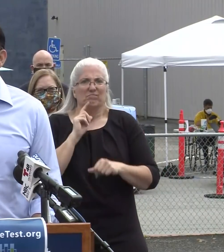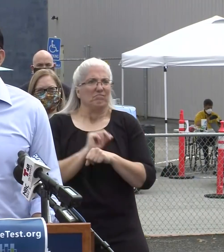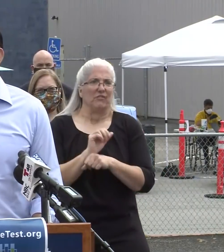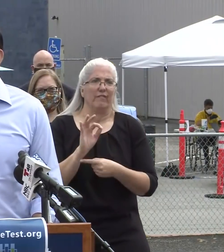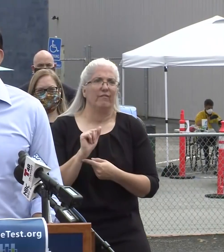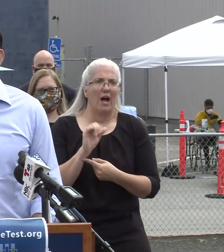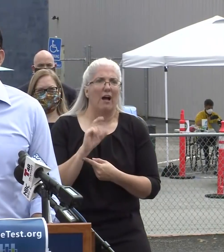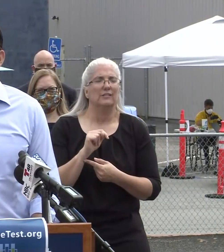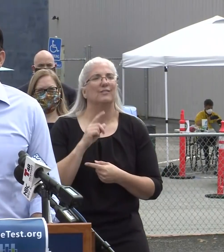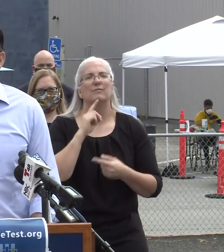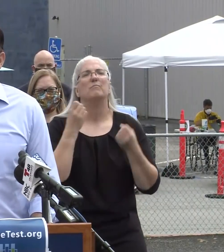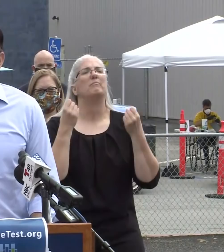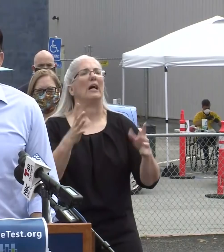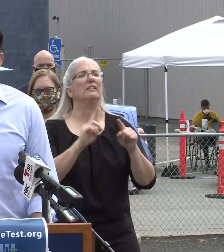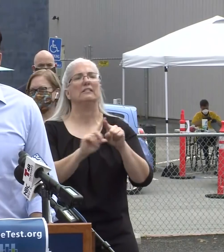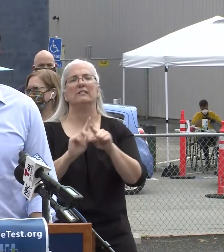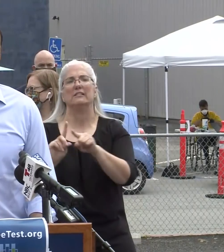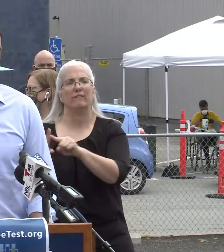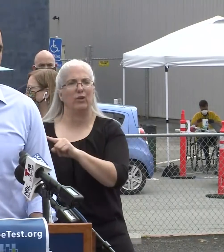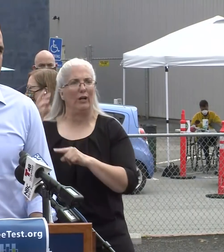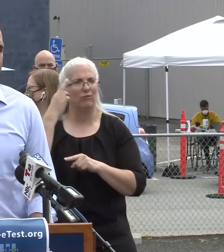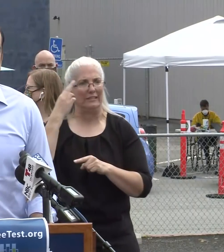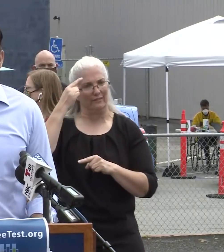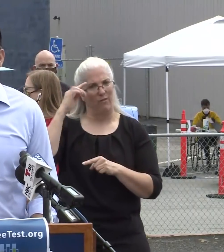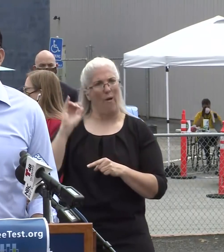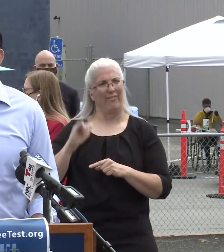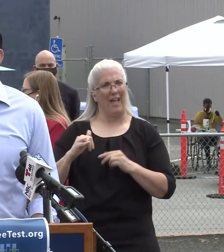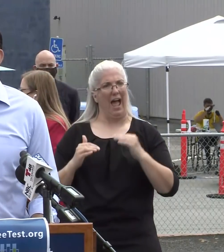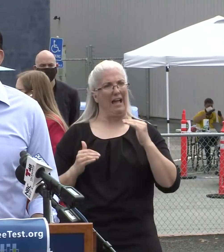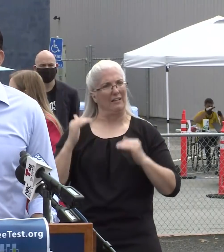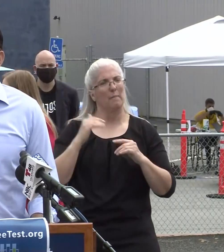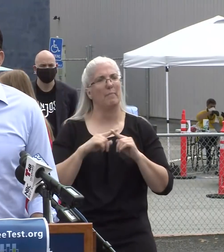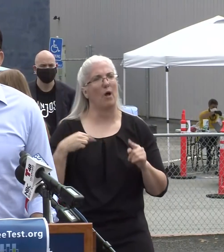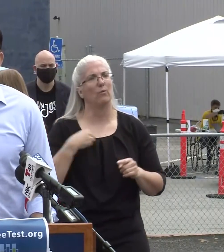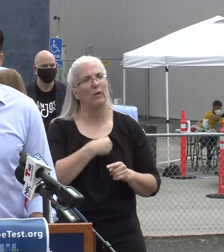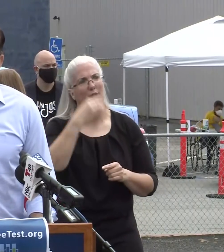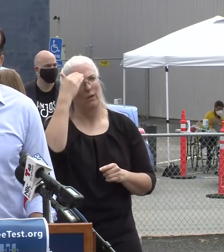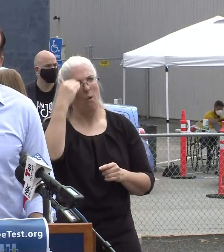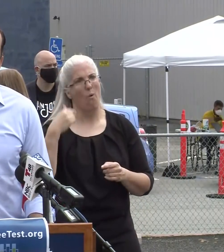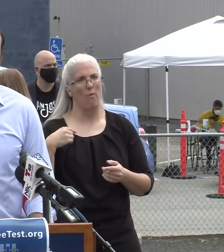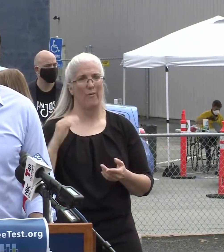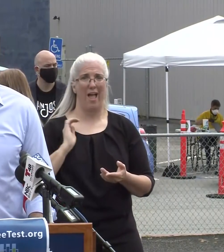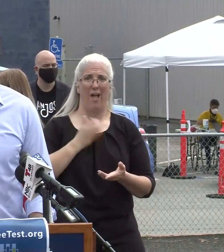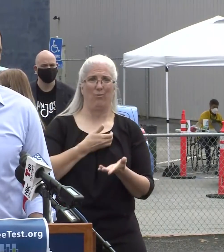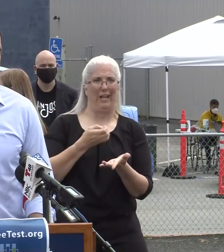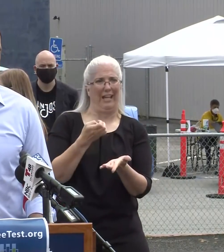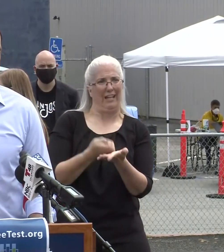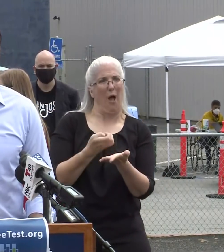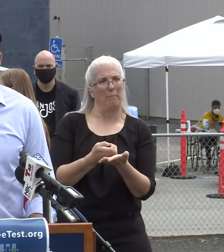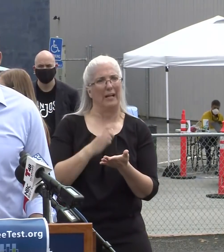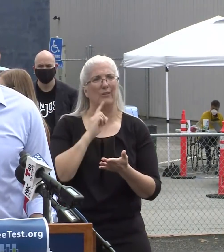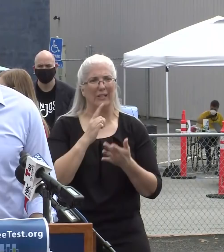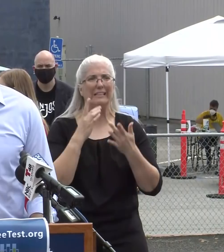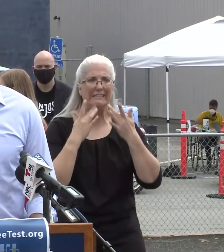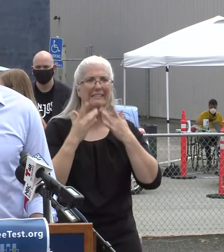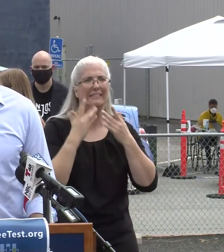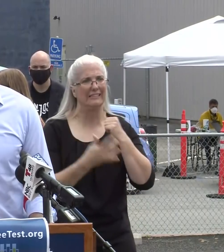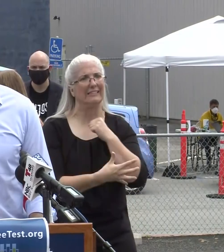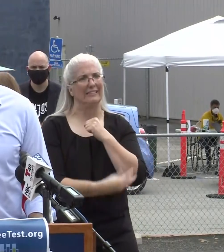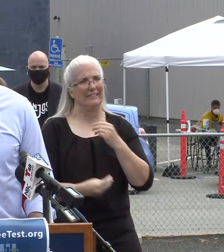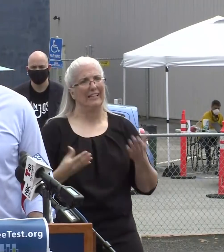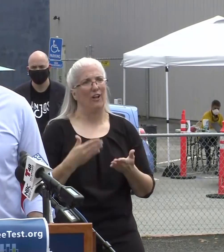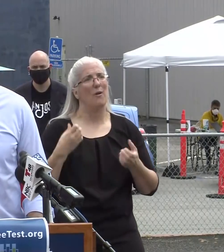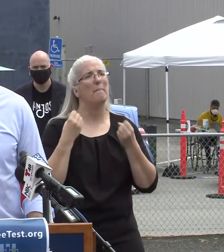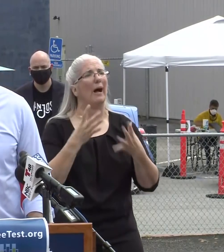but the fundamental one is we know this is where the economic need is. This is where so many of our residents are working every day